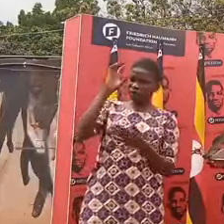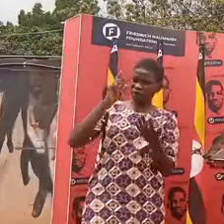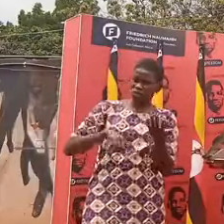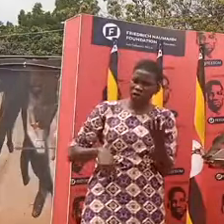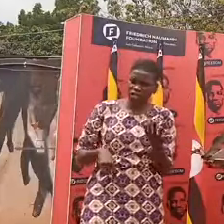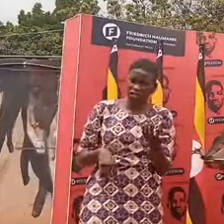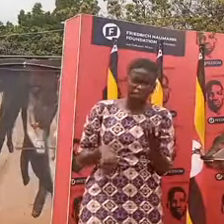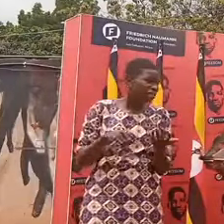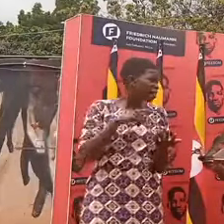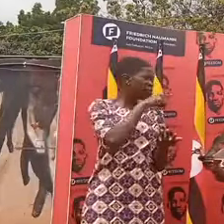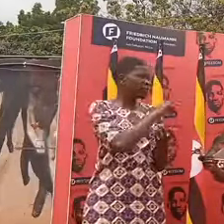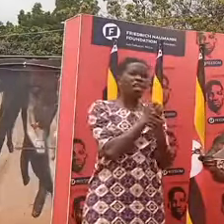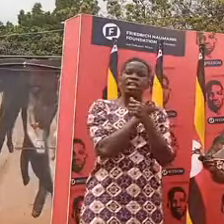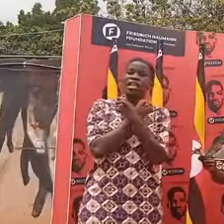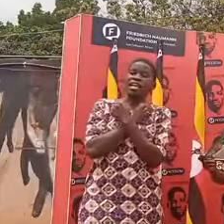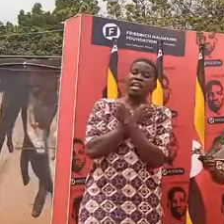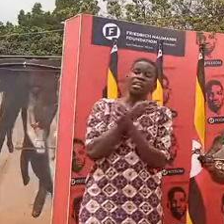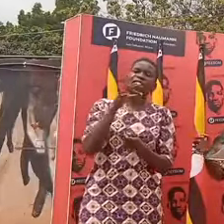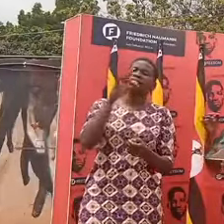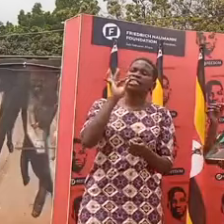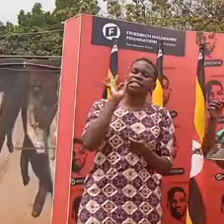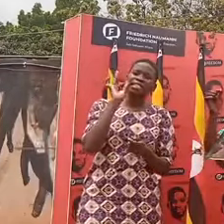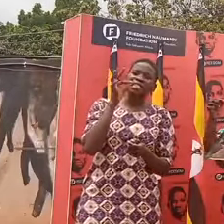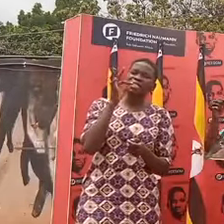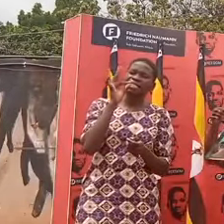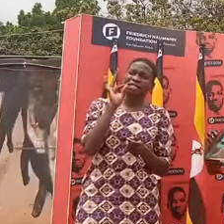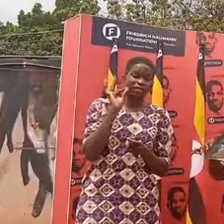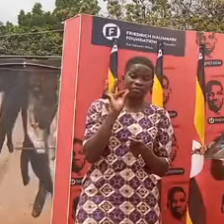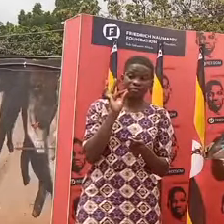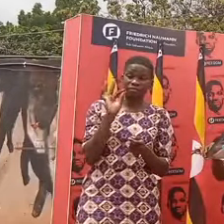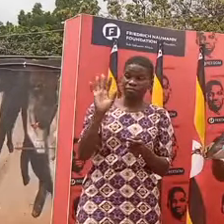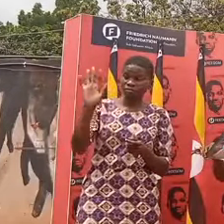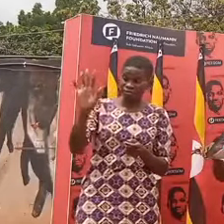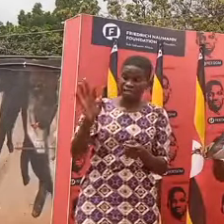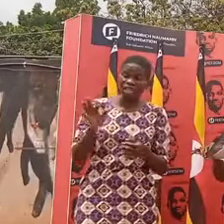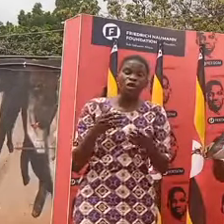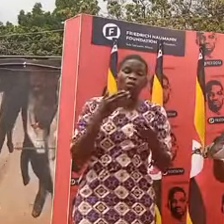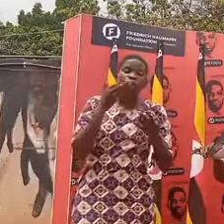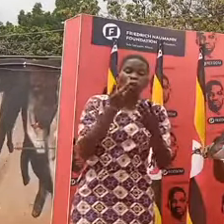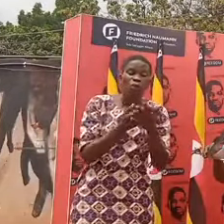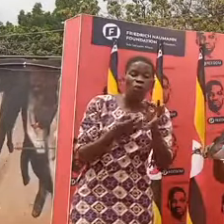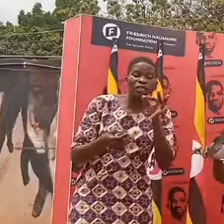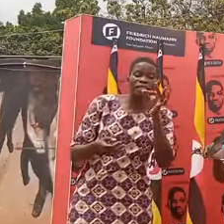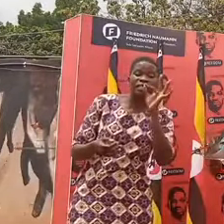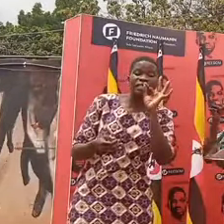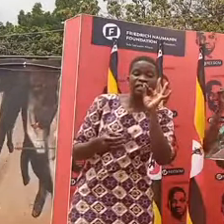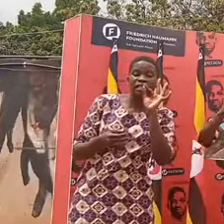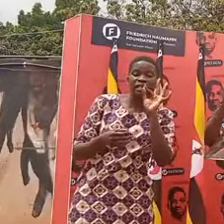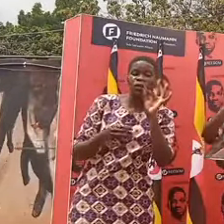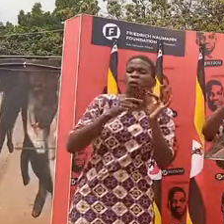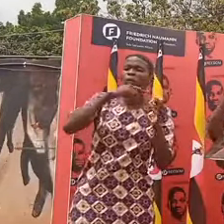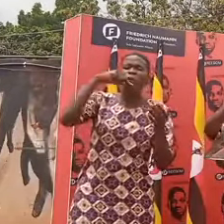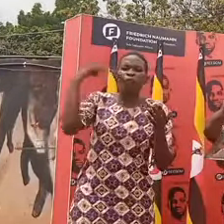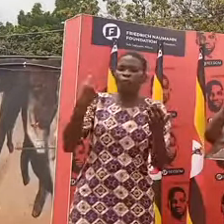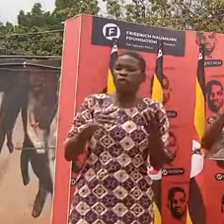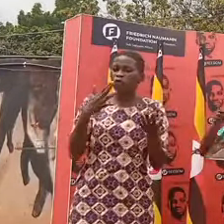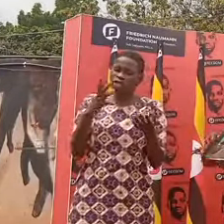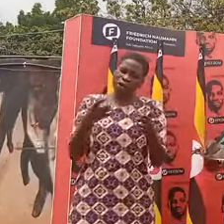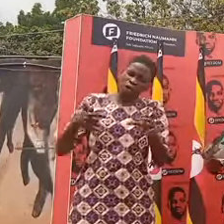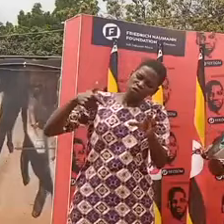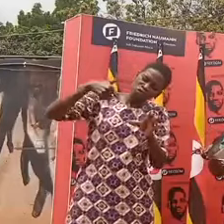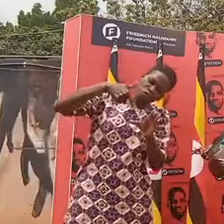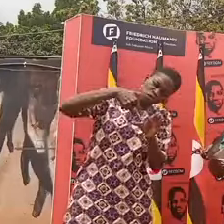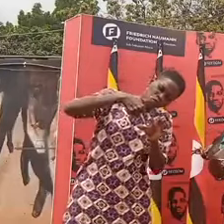love coffee, I love tea. A good tea is made out of very hot water. You are putting us in hot